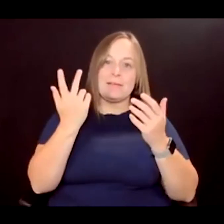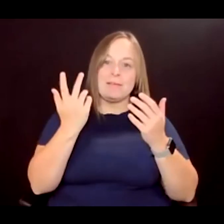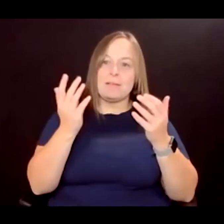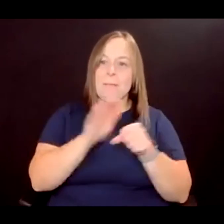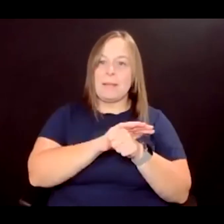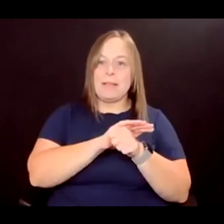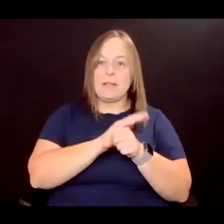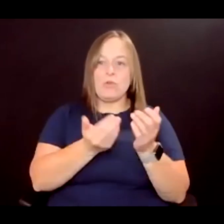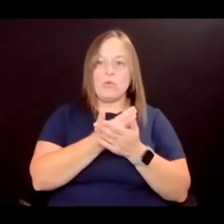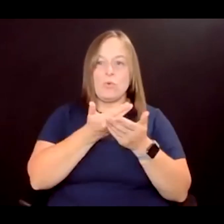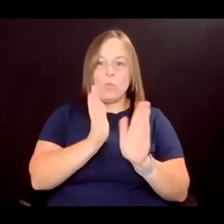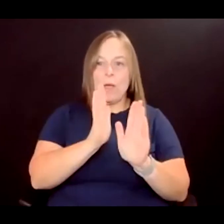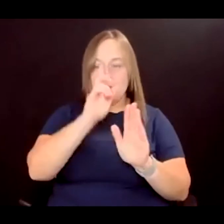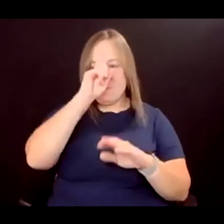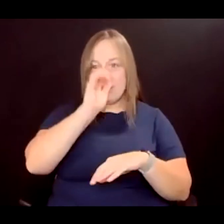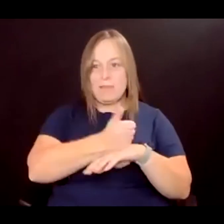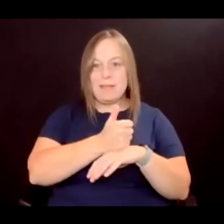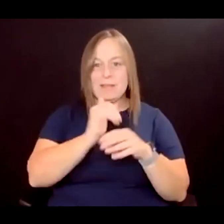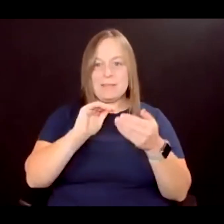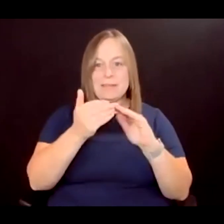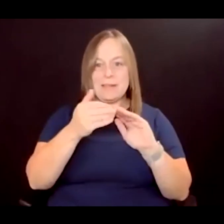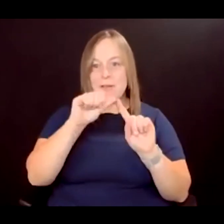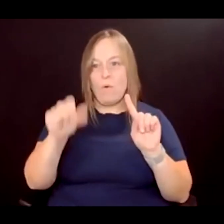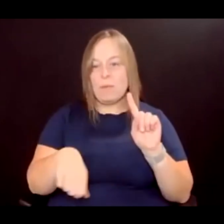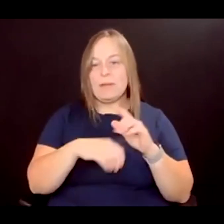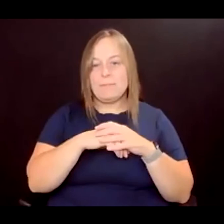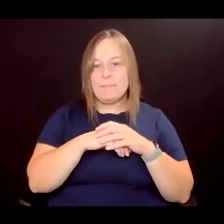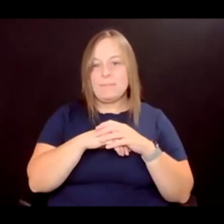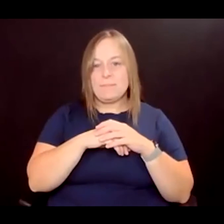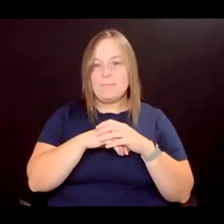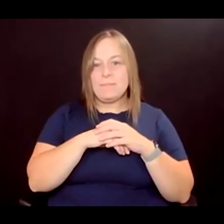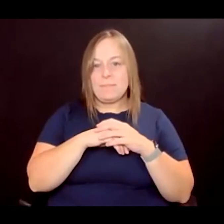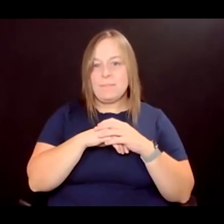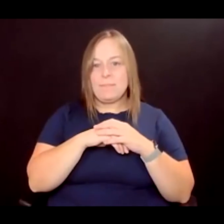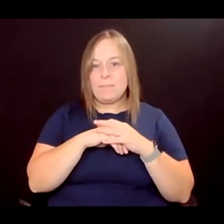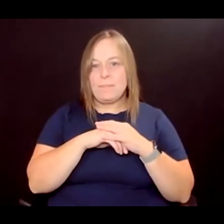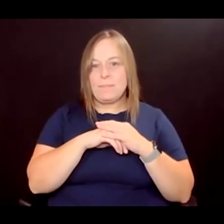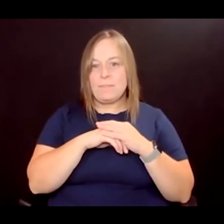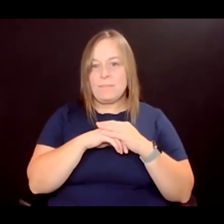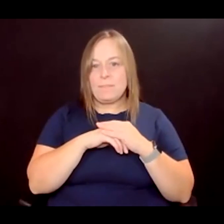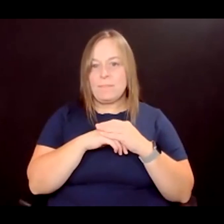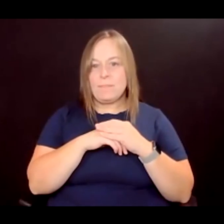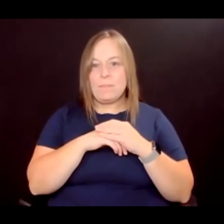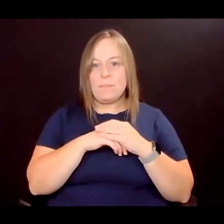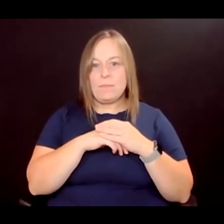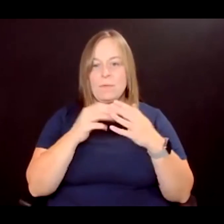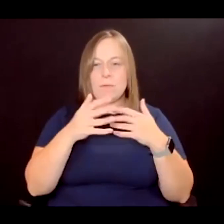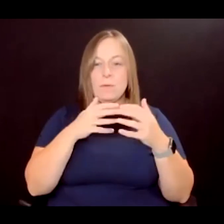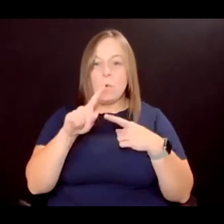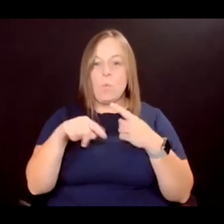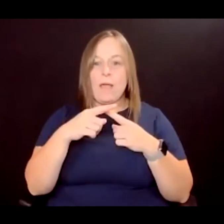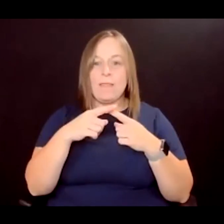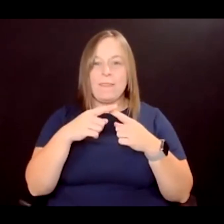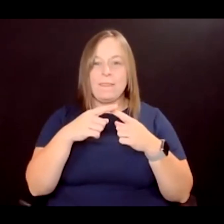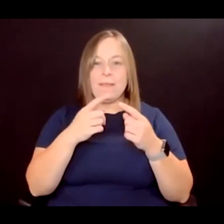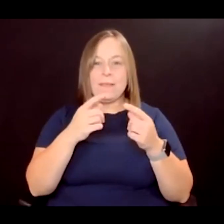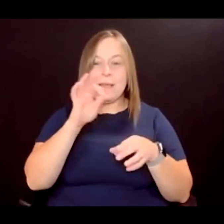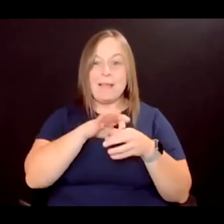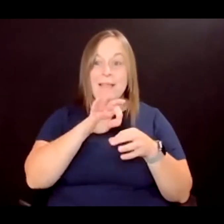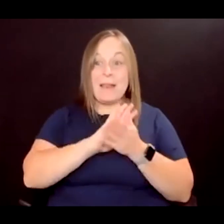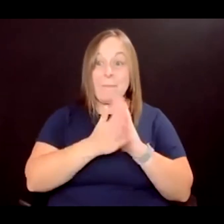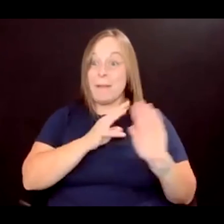consulted about that until I went to, we were supposed to tour the parks, and